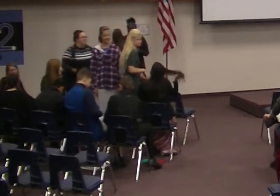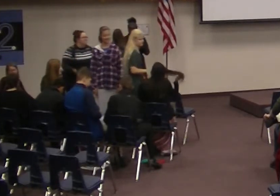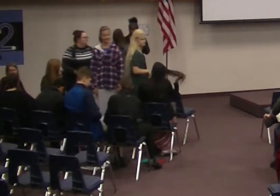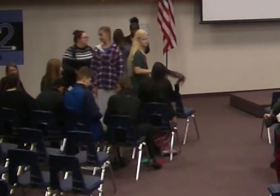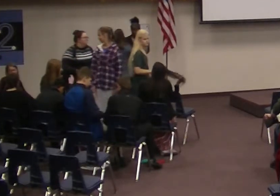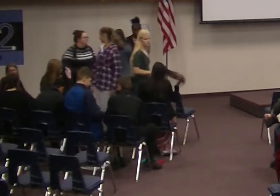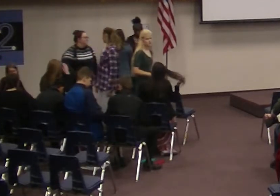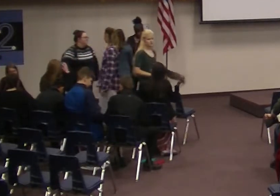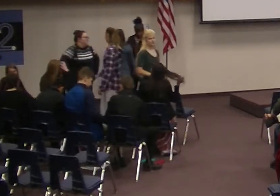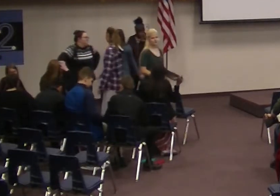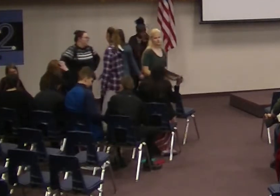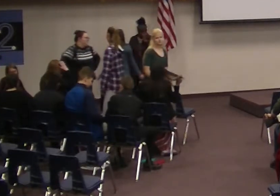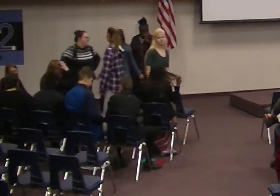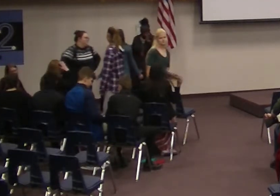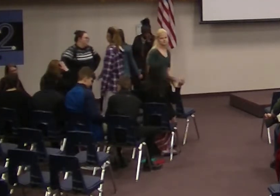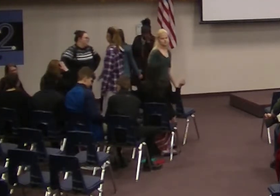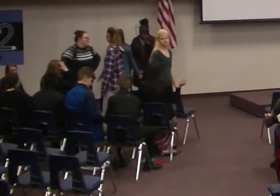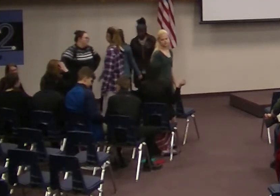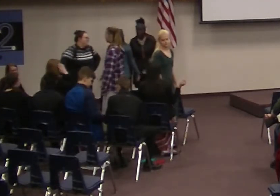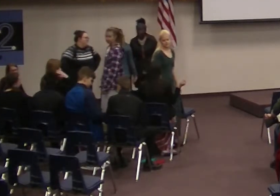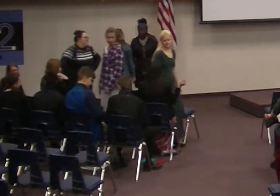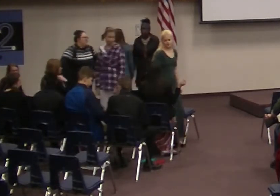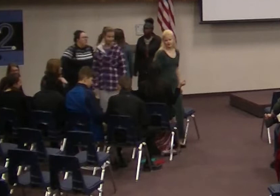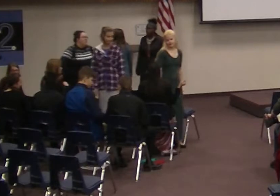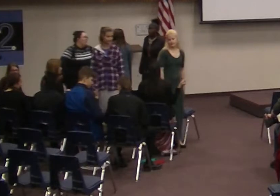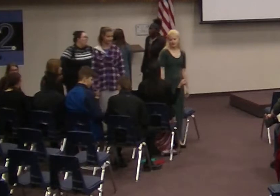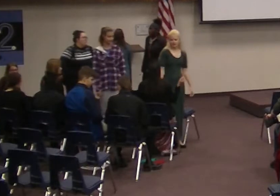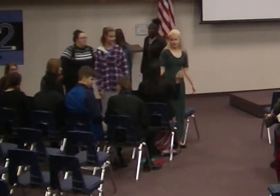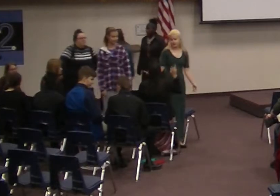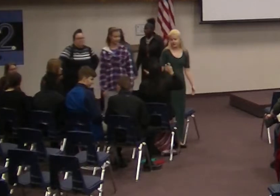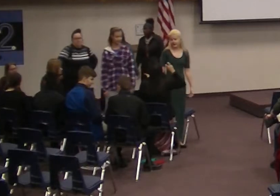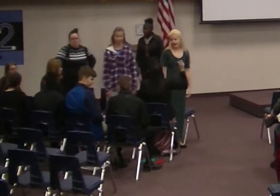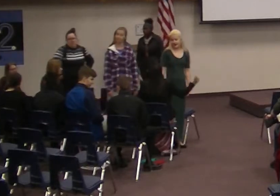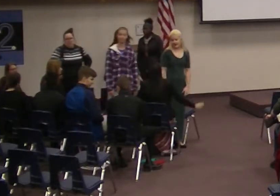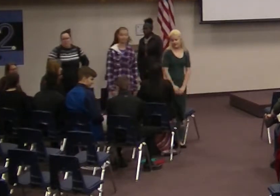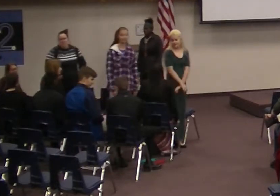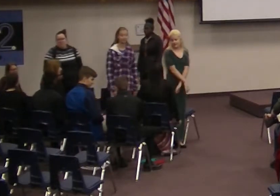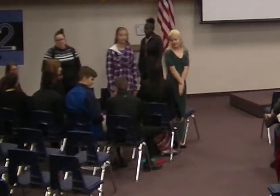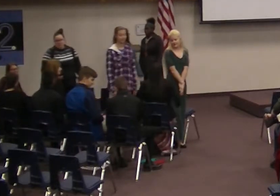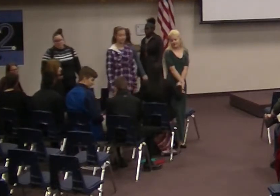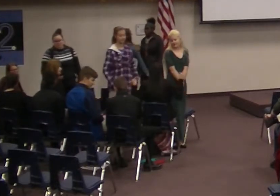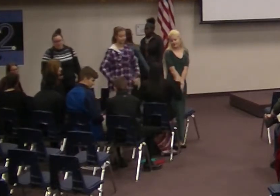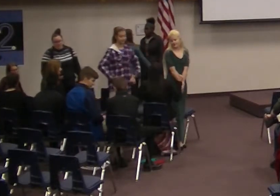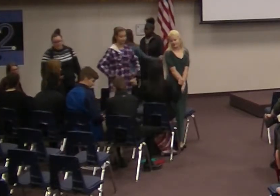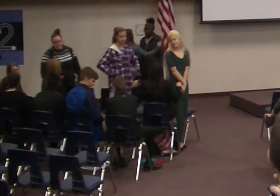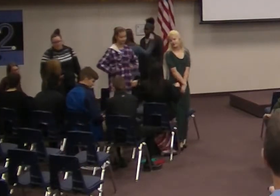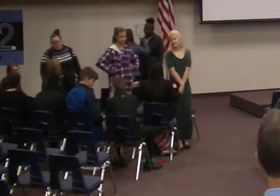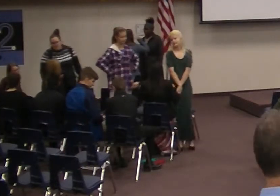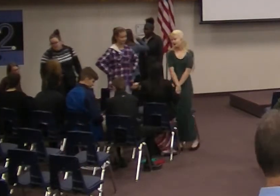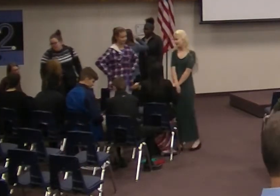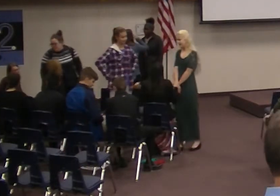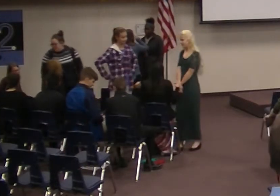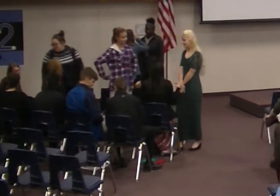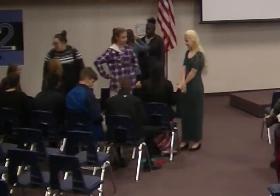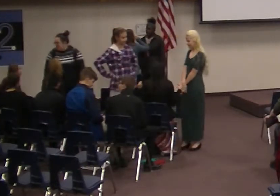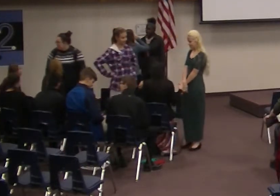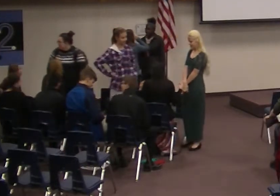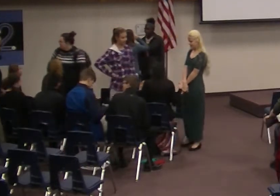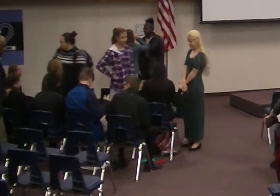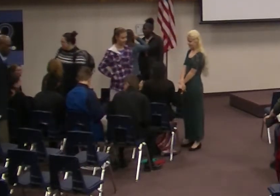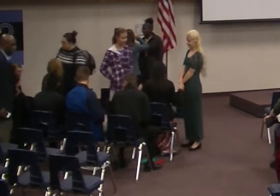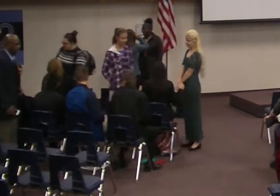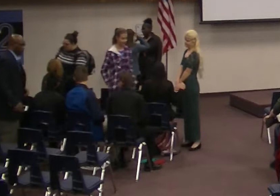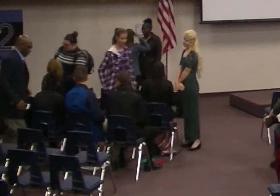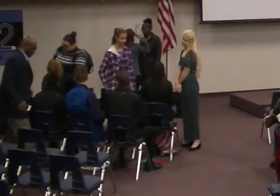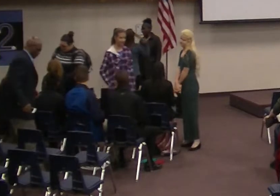You know what my outline's done? Who cares if it's right or wrong? It's what it is. And at least he's not going to look at it and say, well, you didn't put much into this.